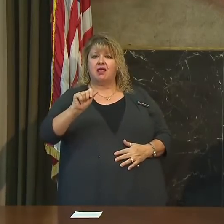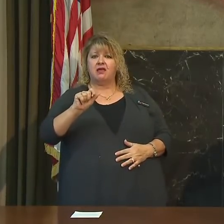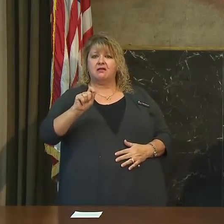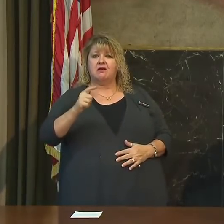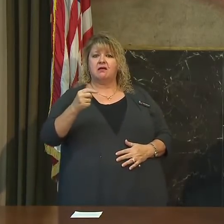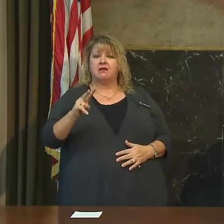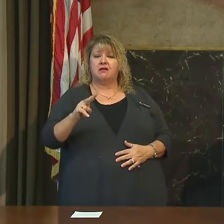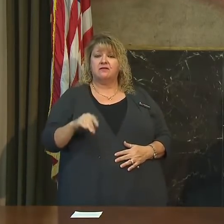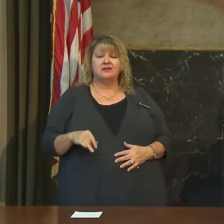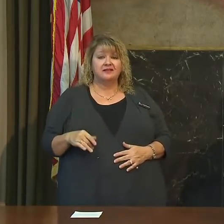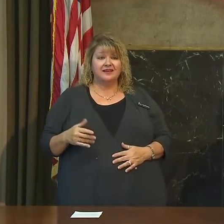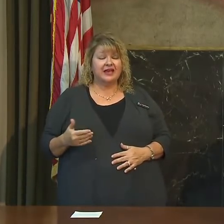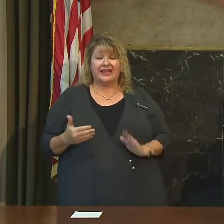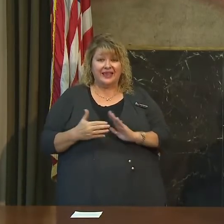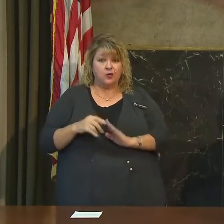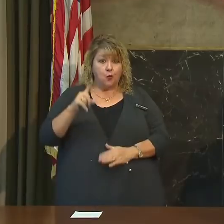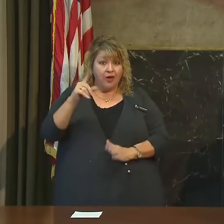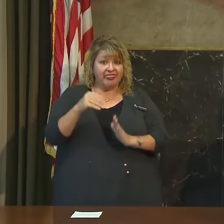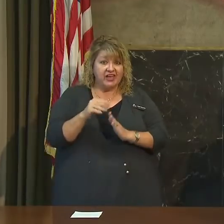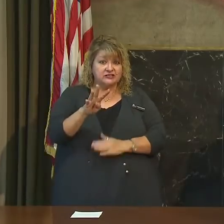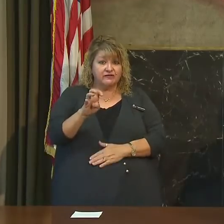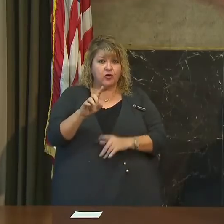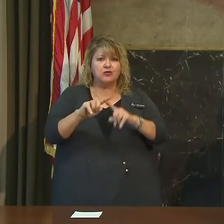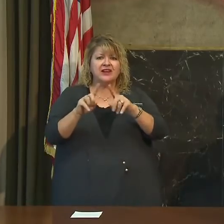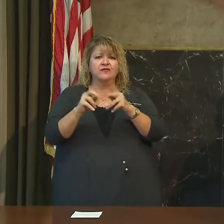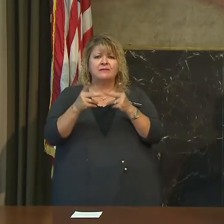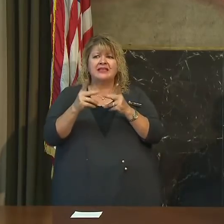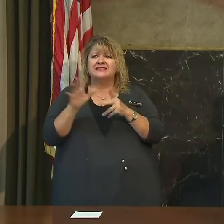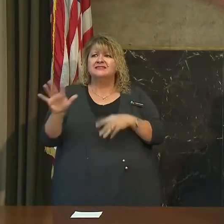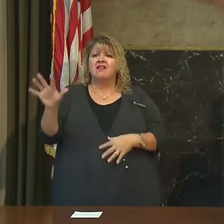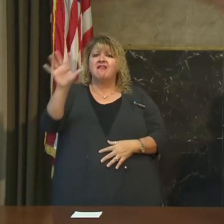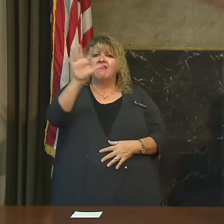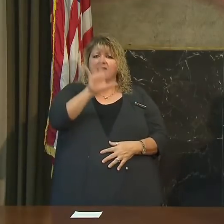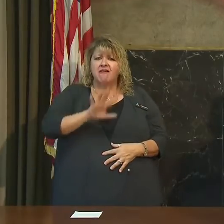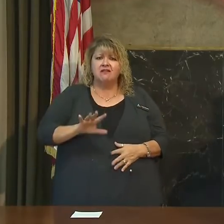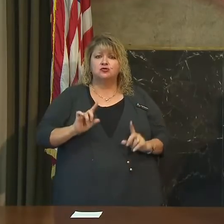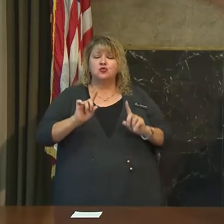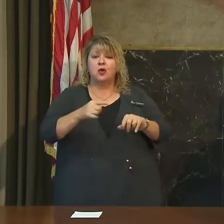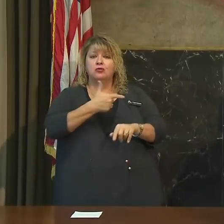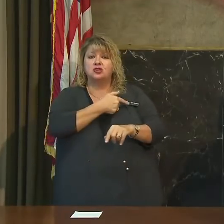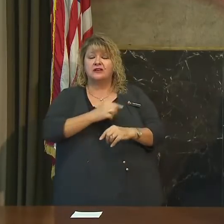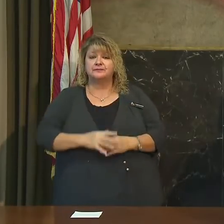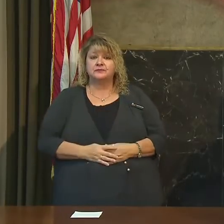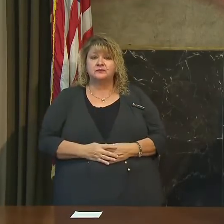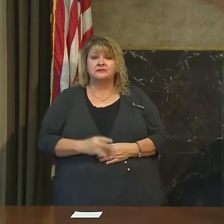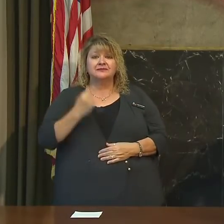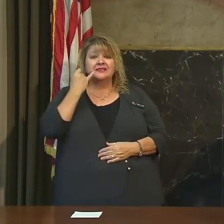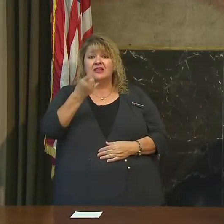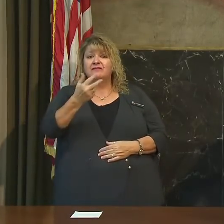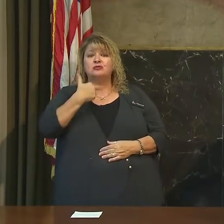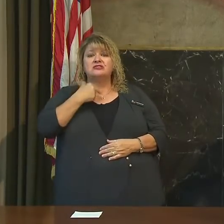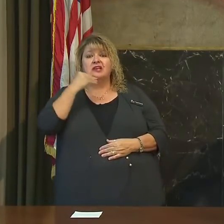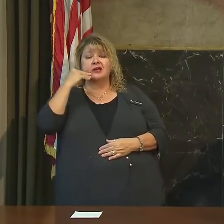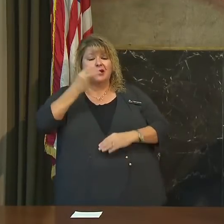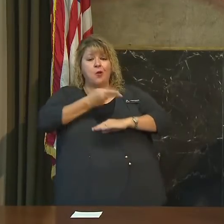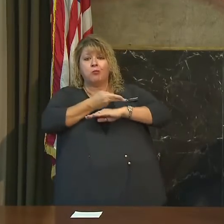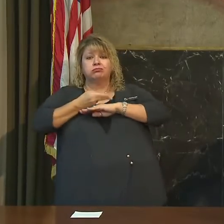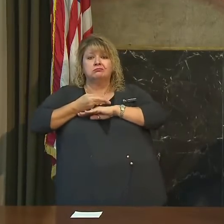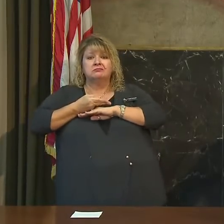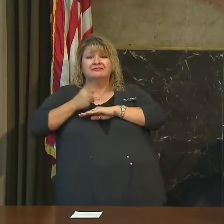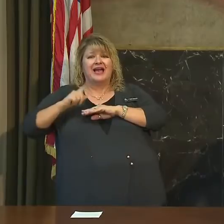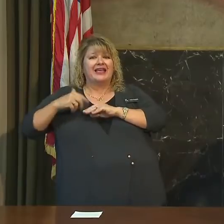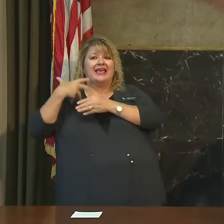1,400 locations. And if you're homebound, you can call that hotline and we'll come to you.